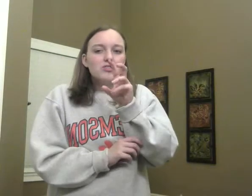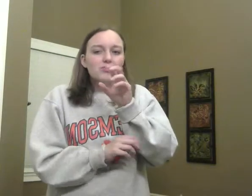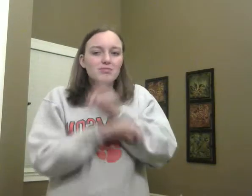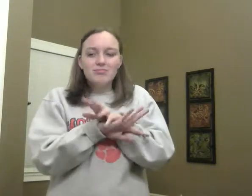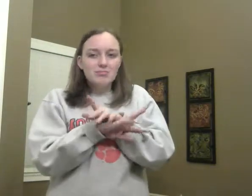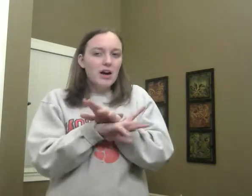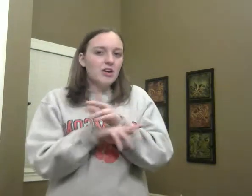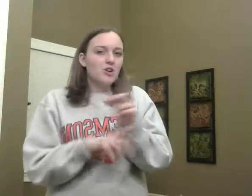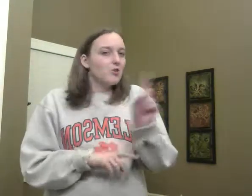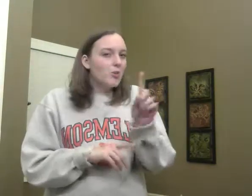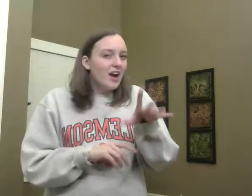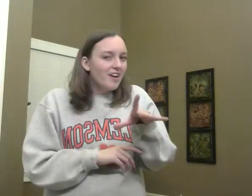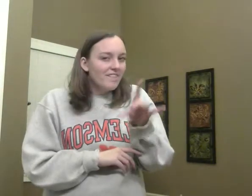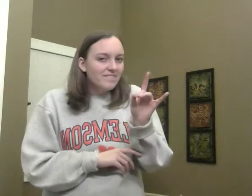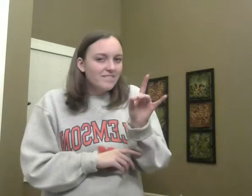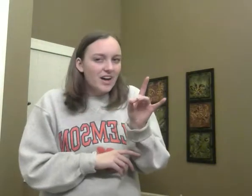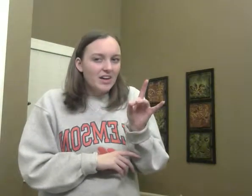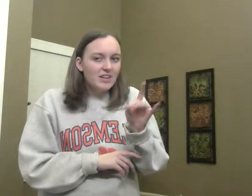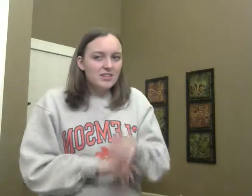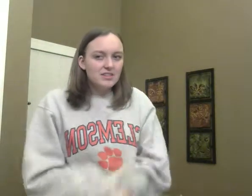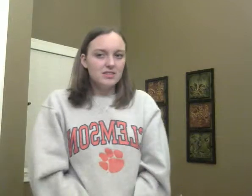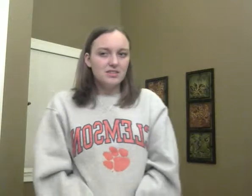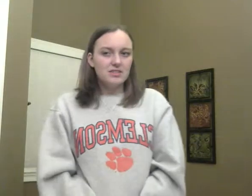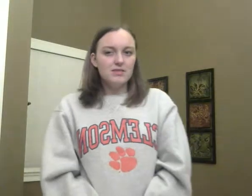find a water strider on land?